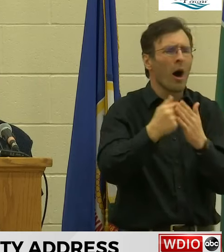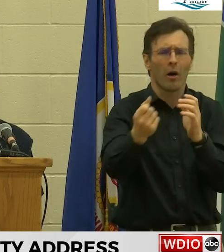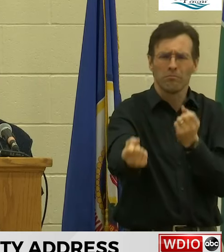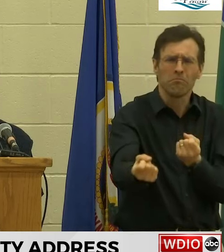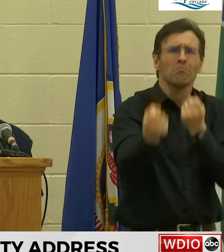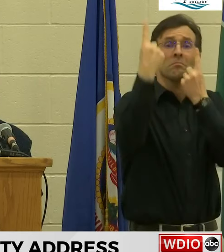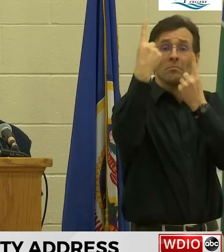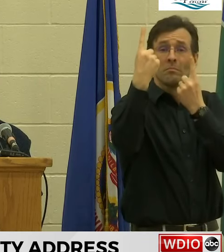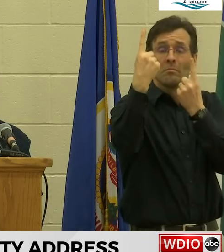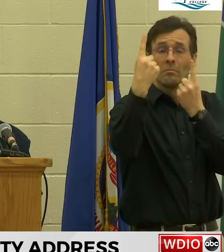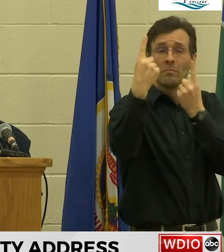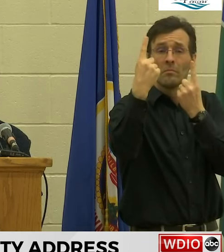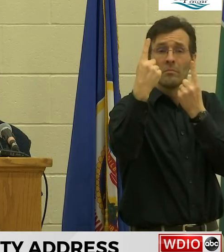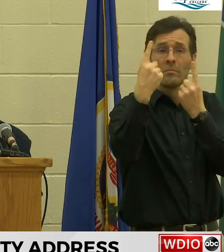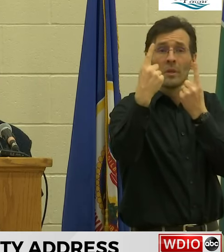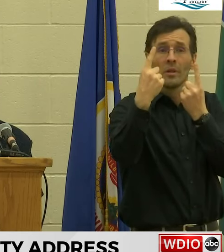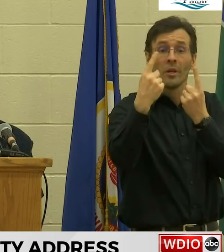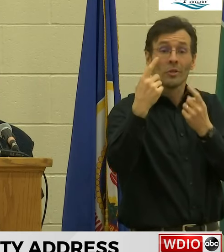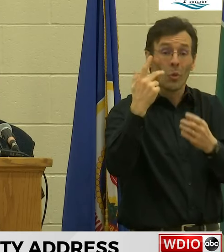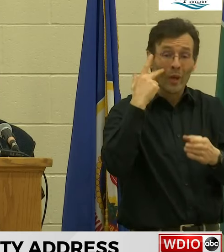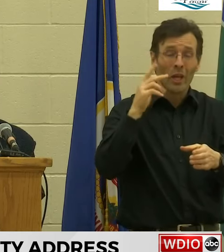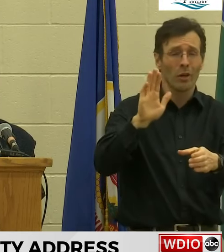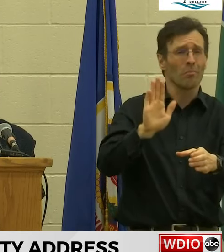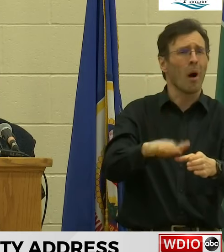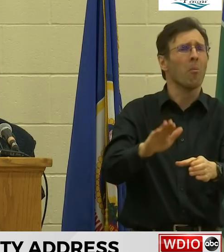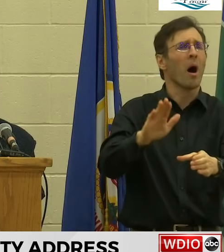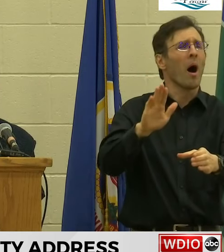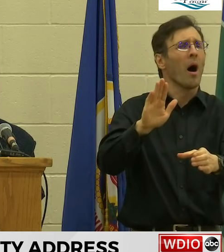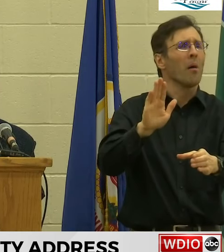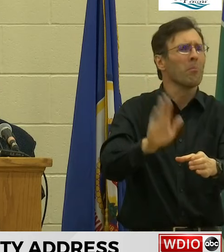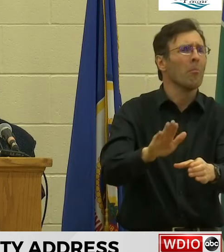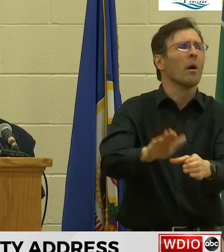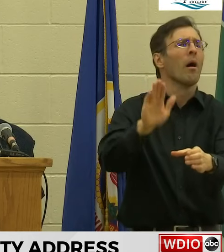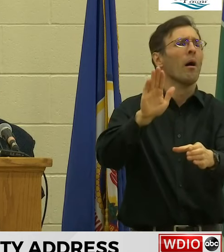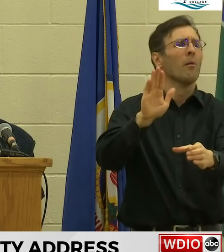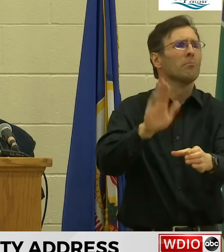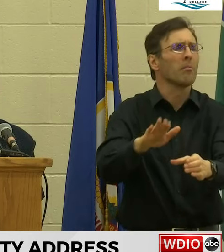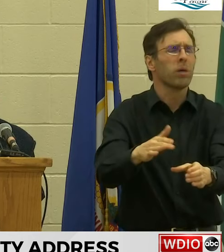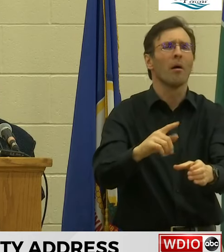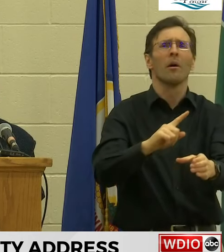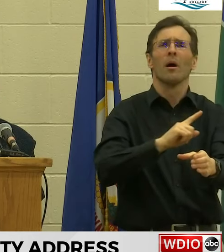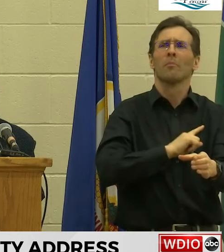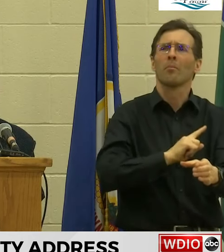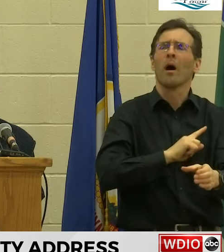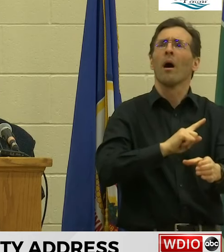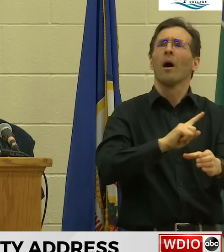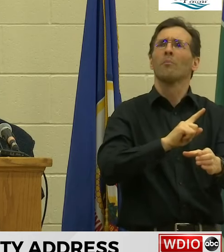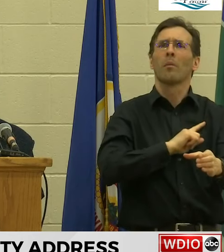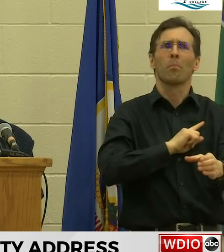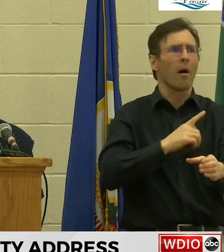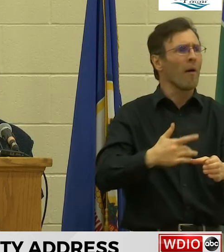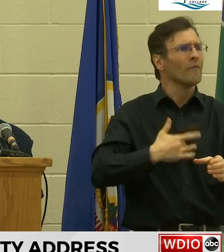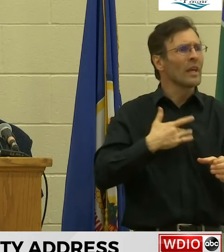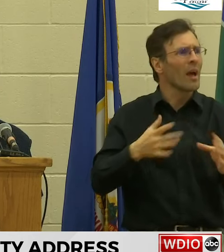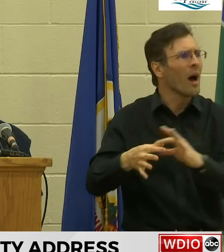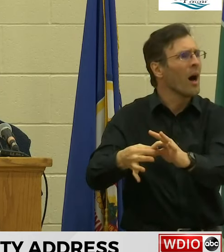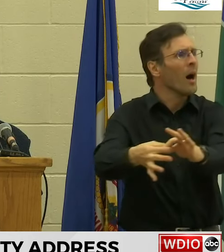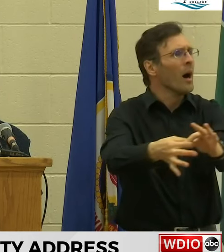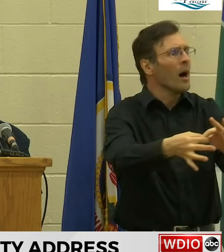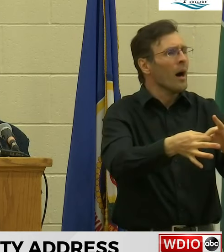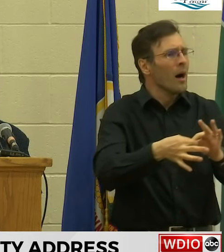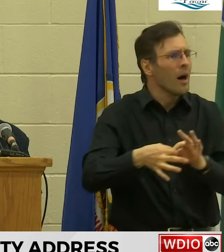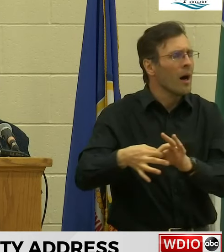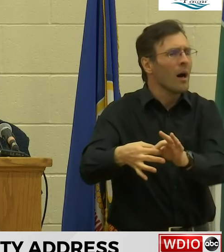Can we hear the common beat, the heart's human drum in the